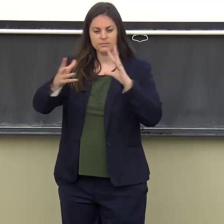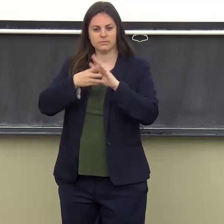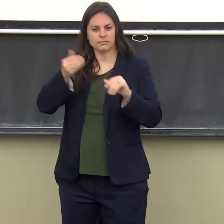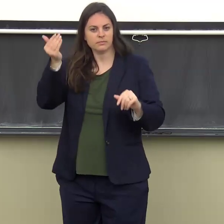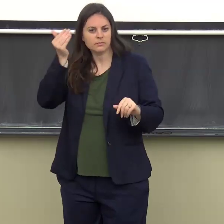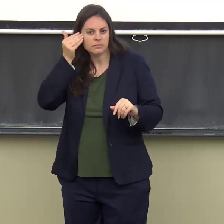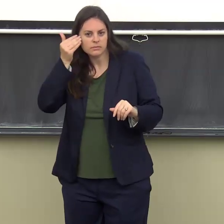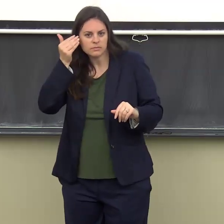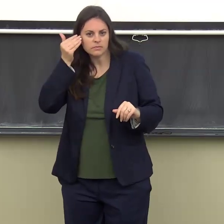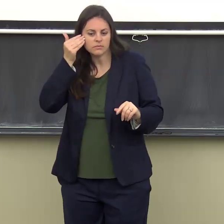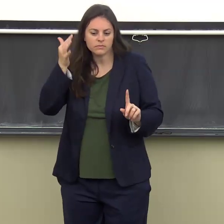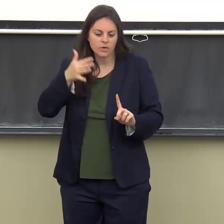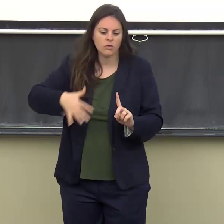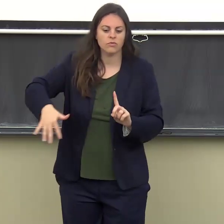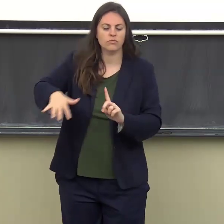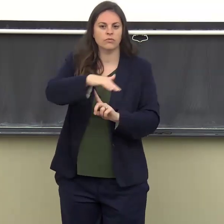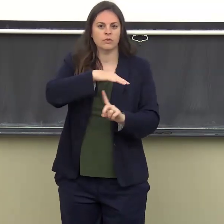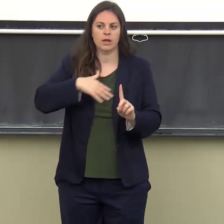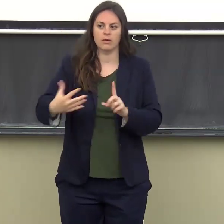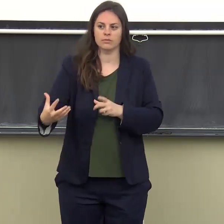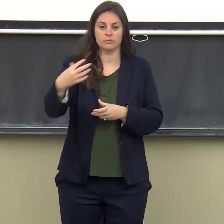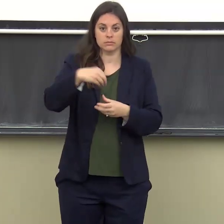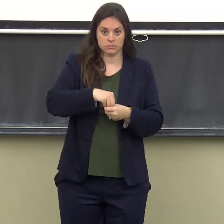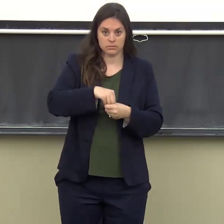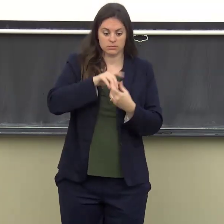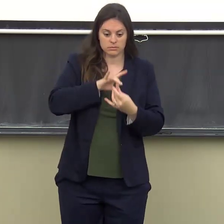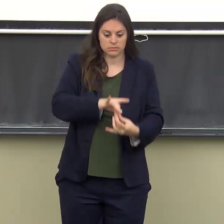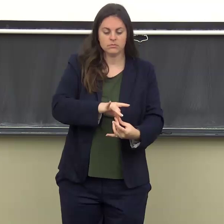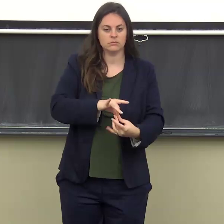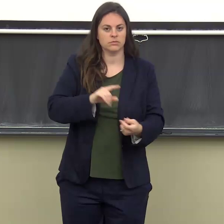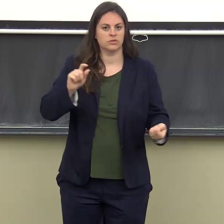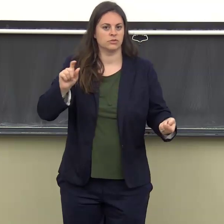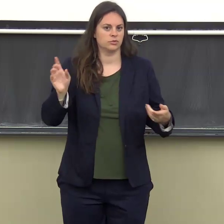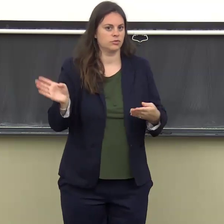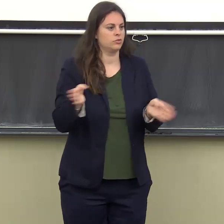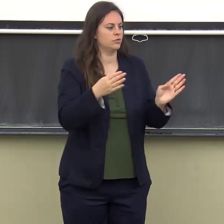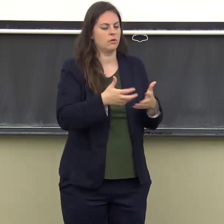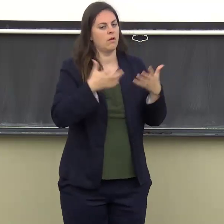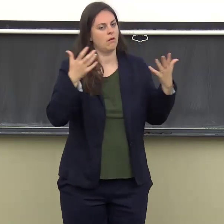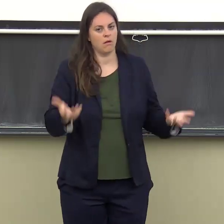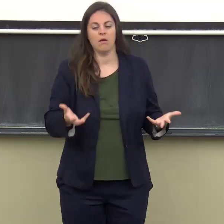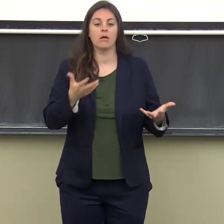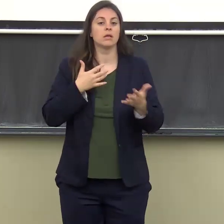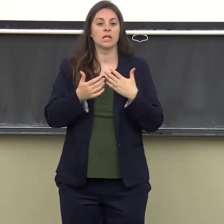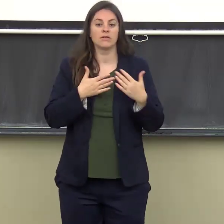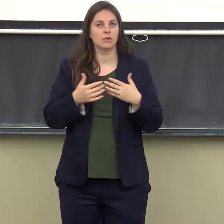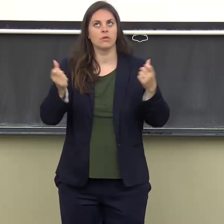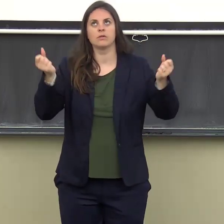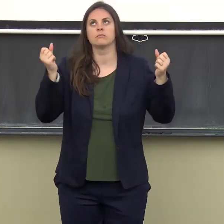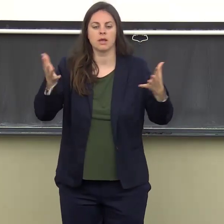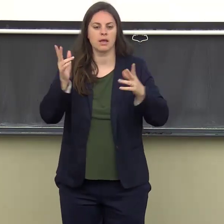consciousness around inclusion has shifted a lot. And even though there are many people